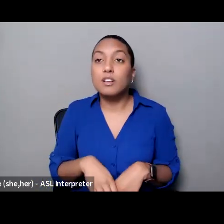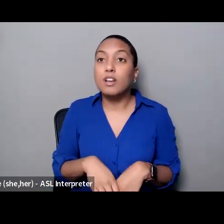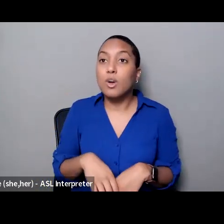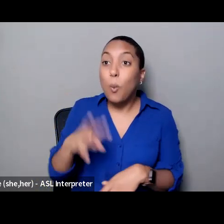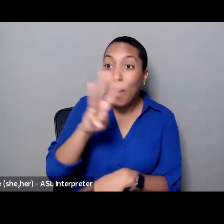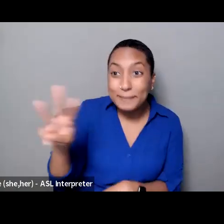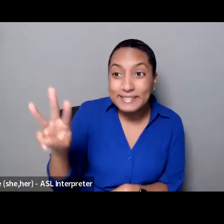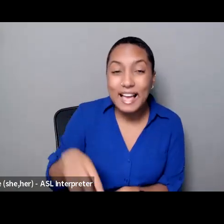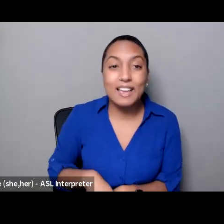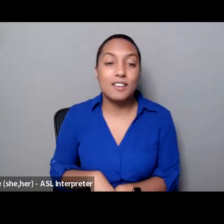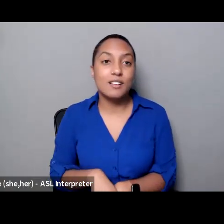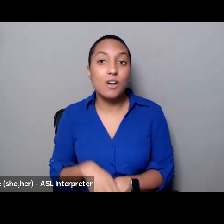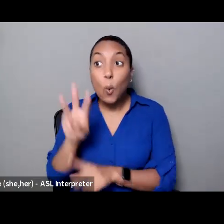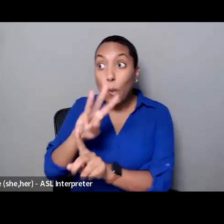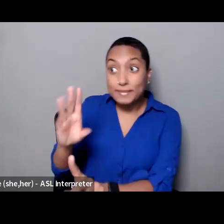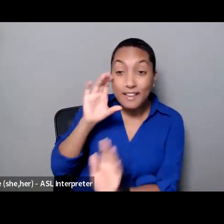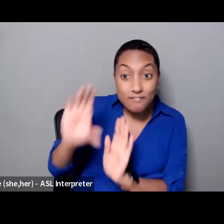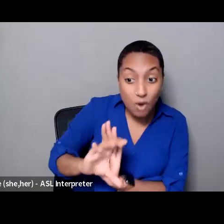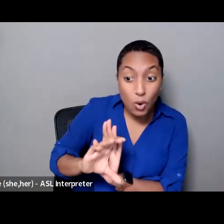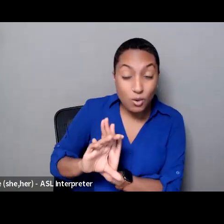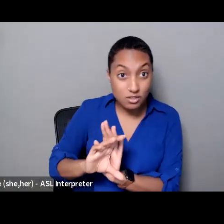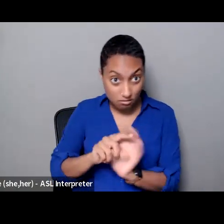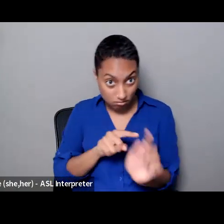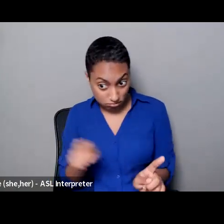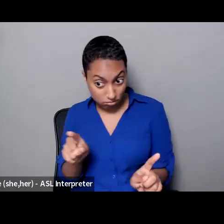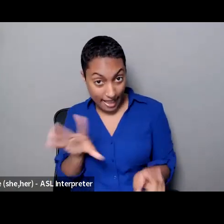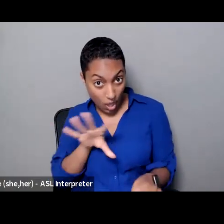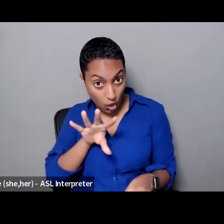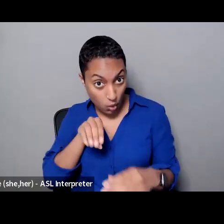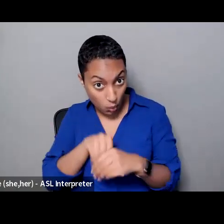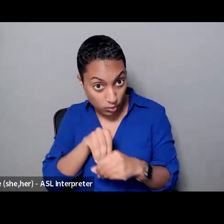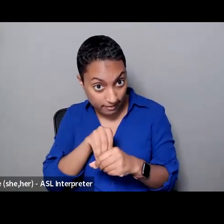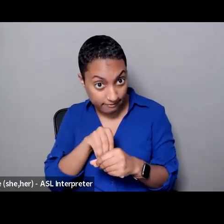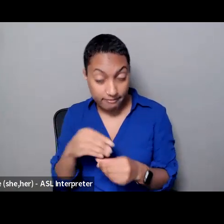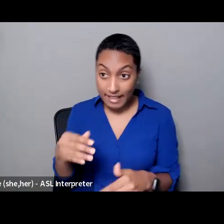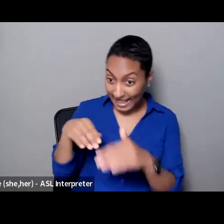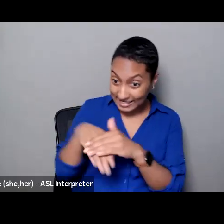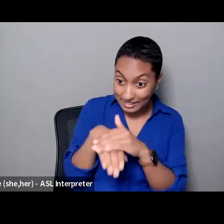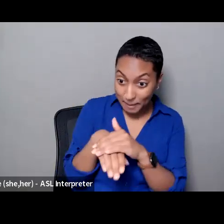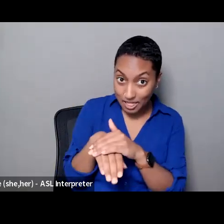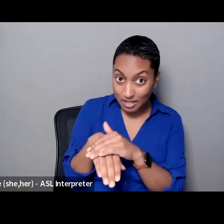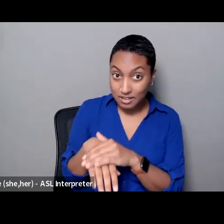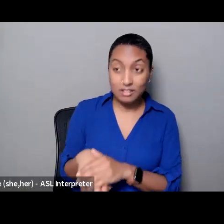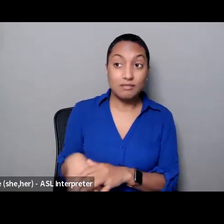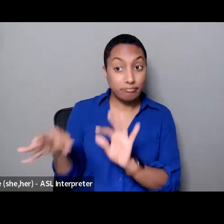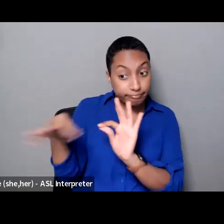may have on your website or on the walls of your organization, so that there's a message that you